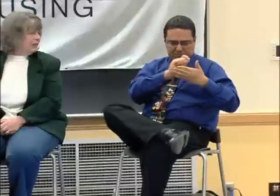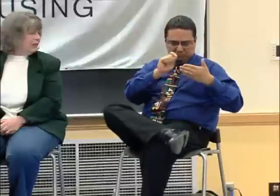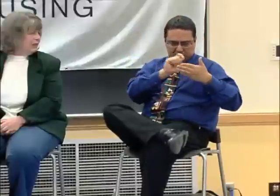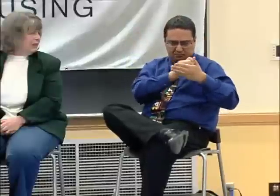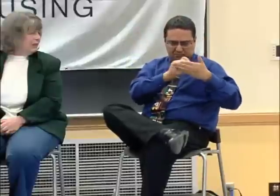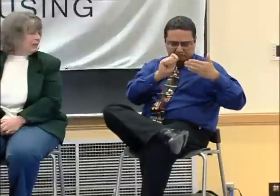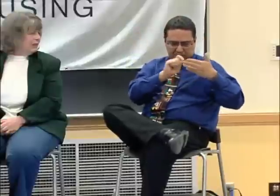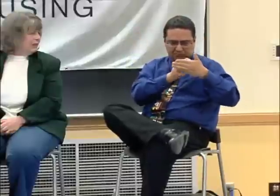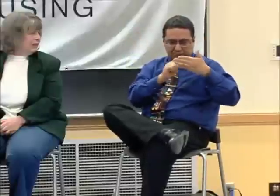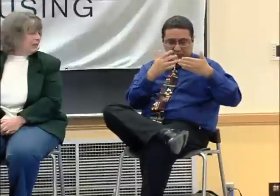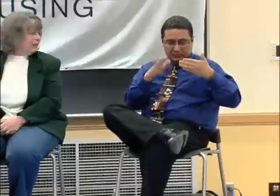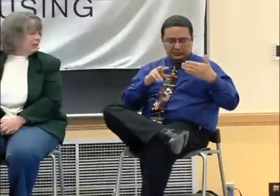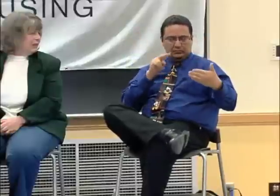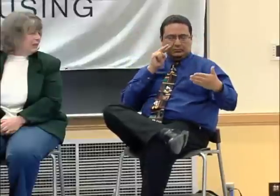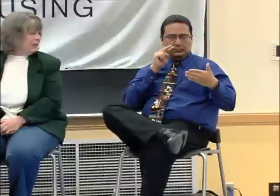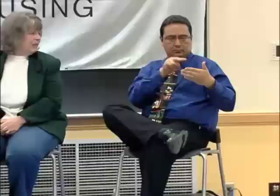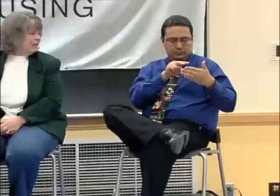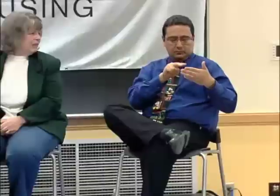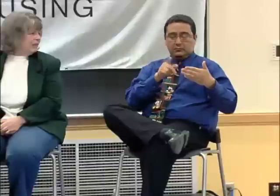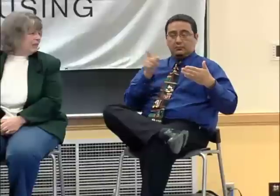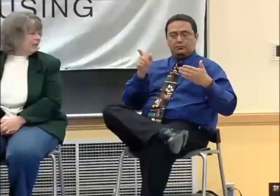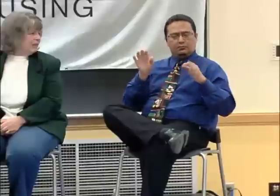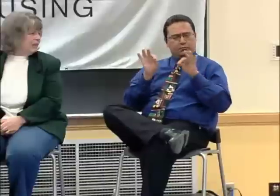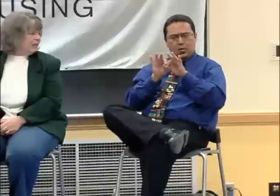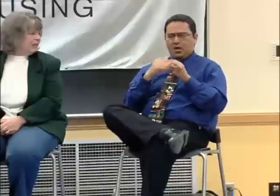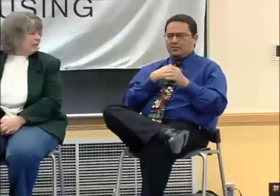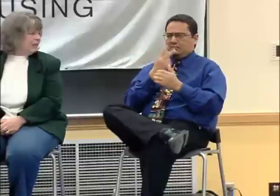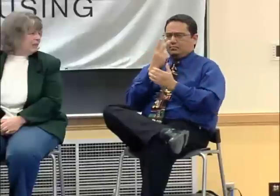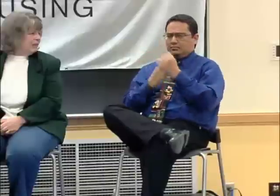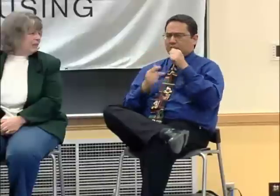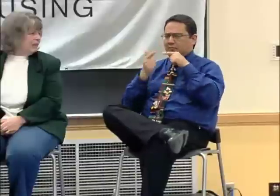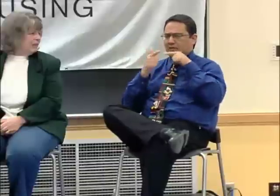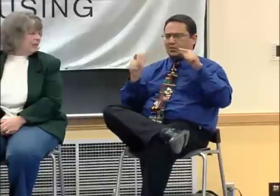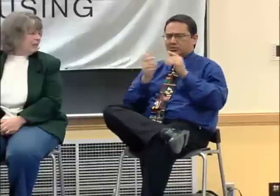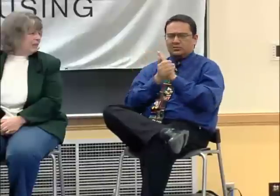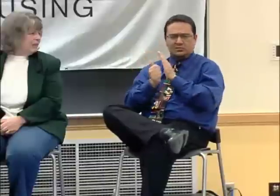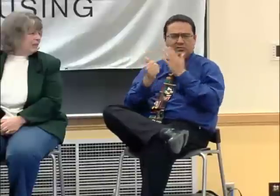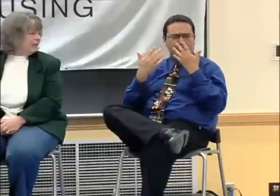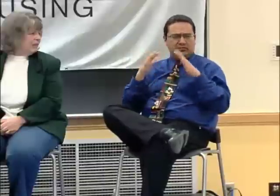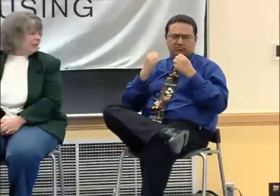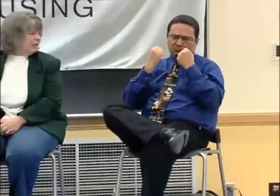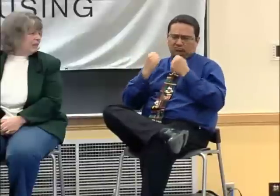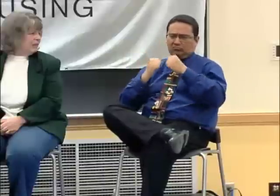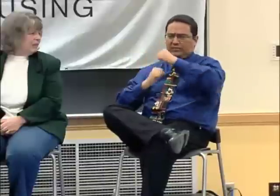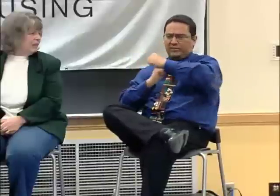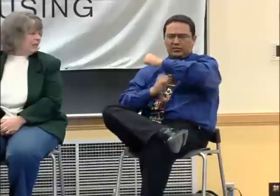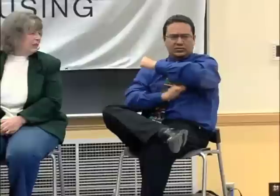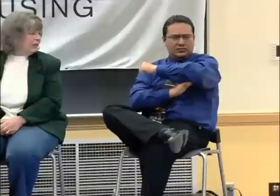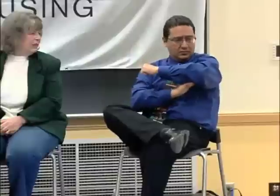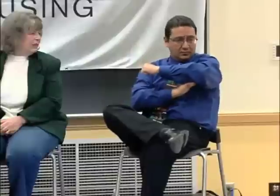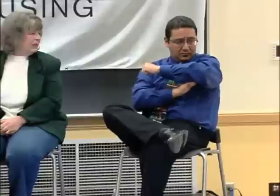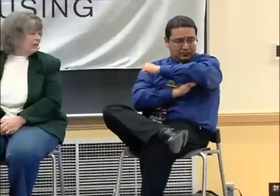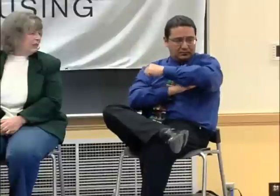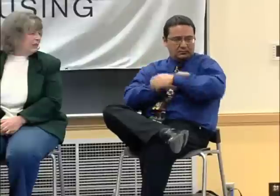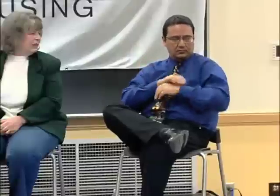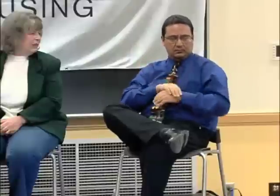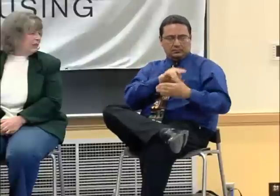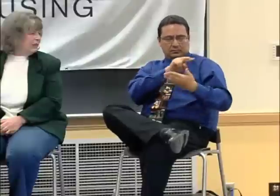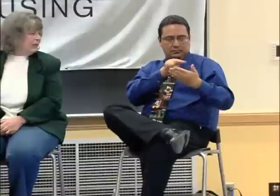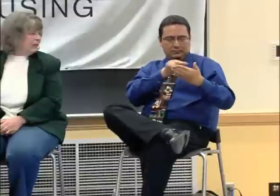standard English, writing the poem, and then you look, and it's important to have both languages to have that strong